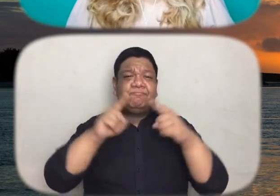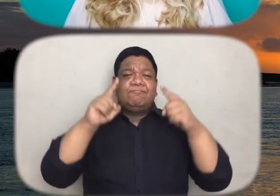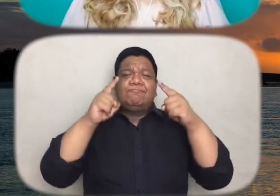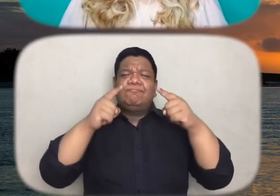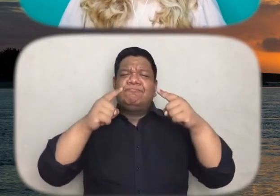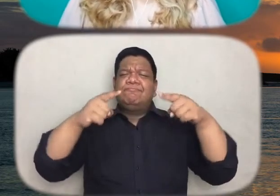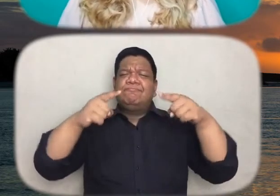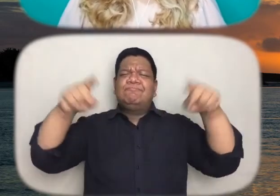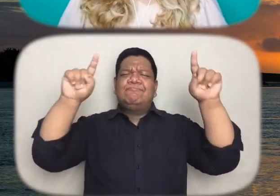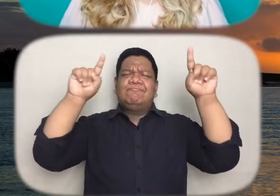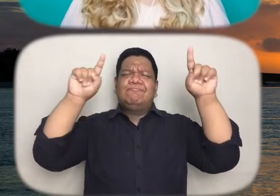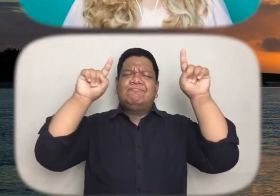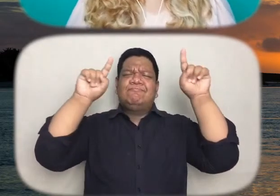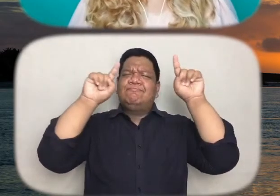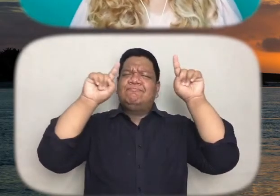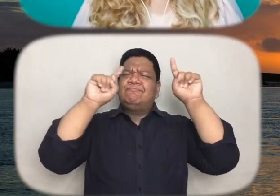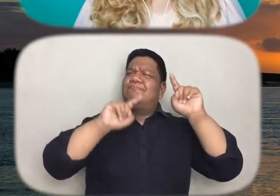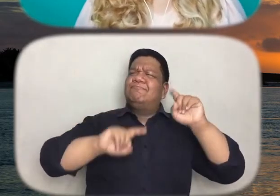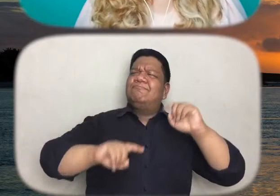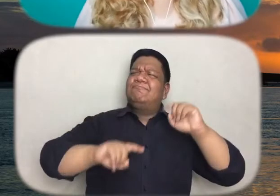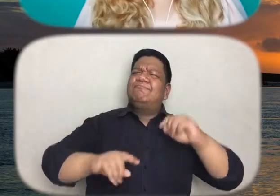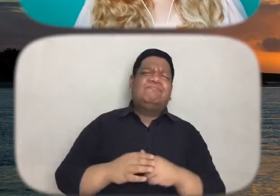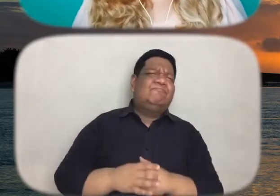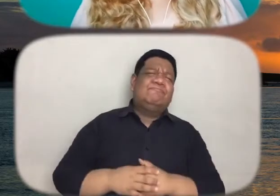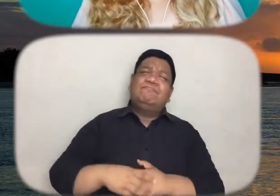Jehovah Nissi,